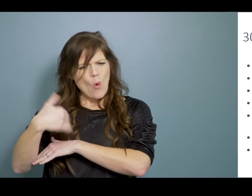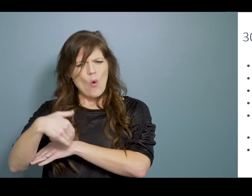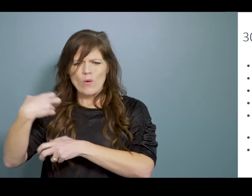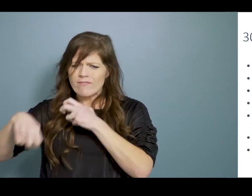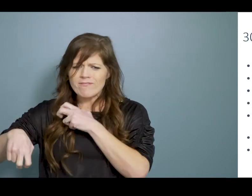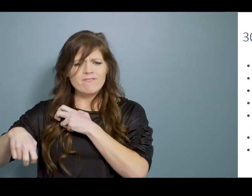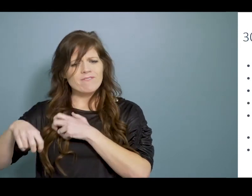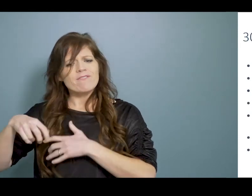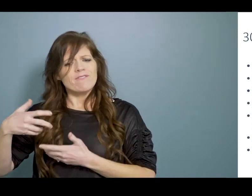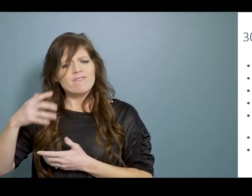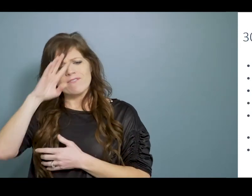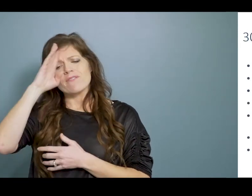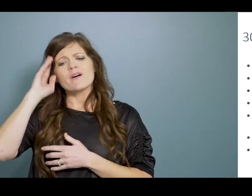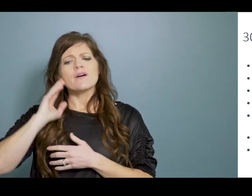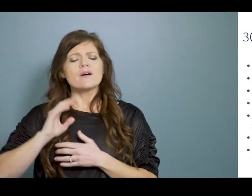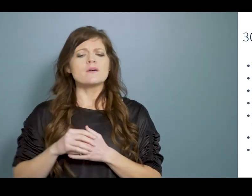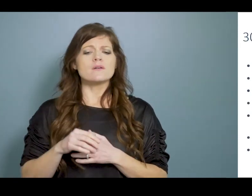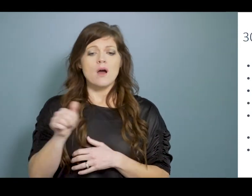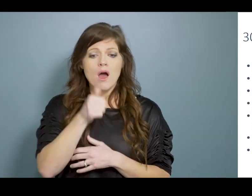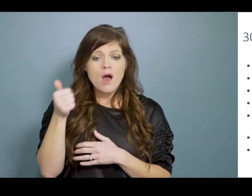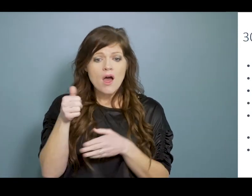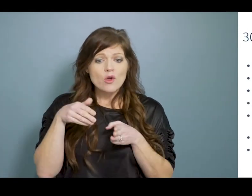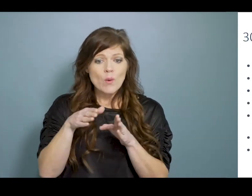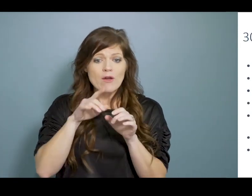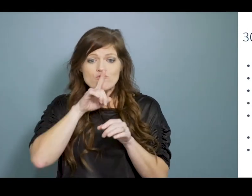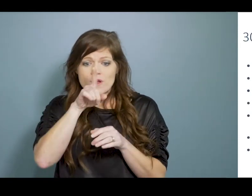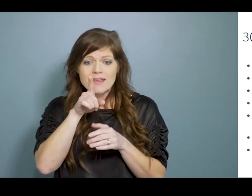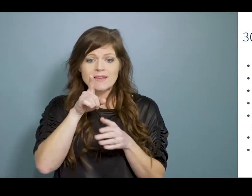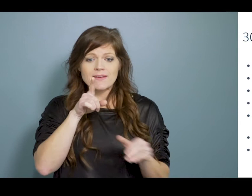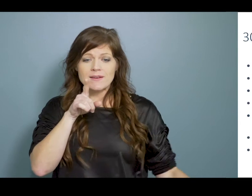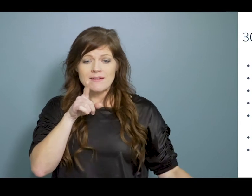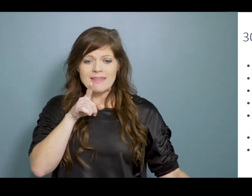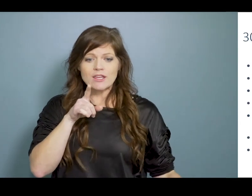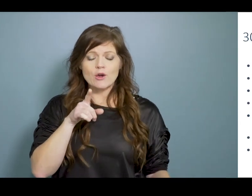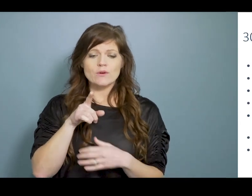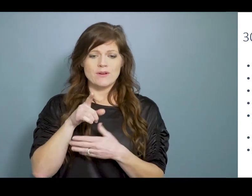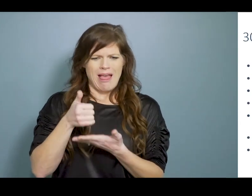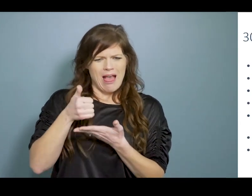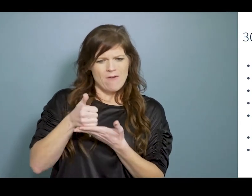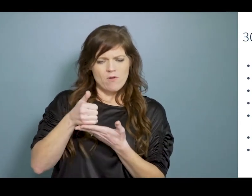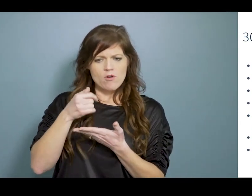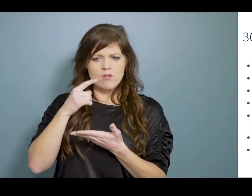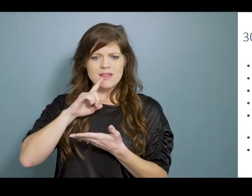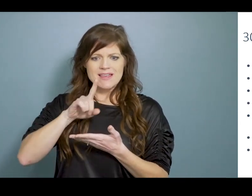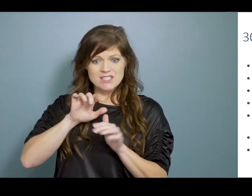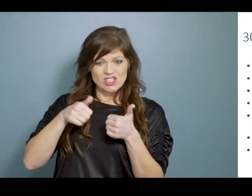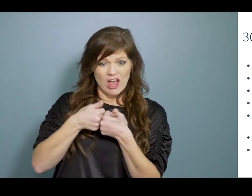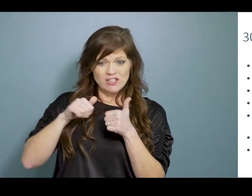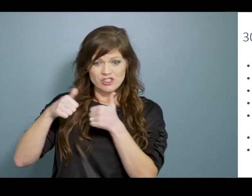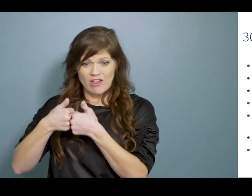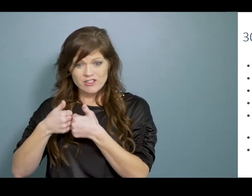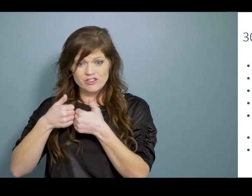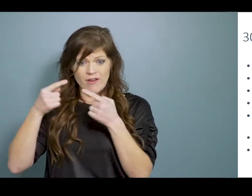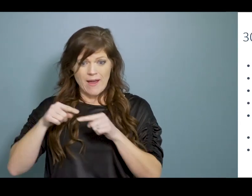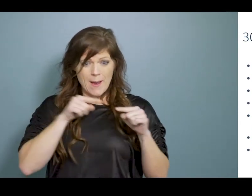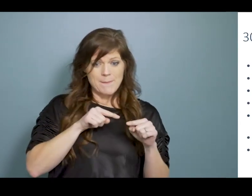of the ways that I think is really useful in making change is 30-day challenges.